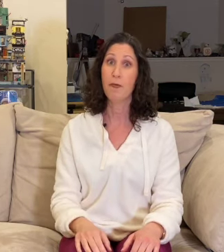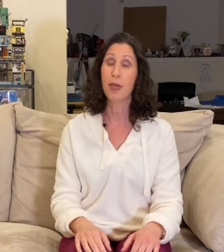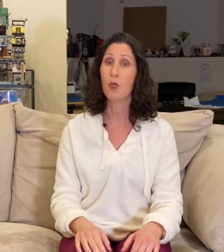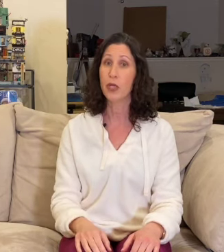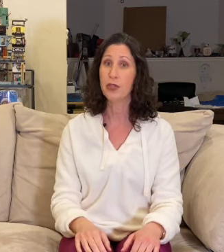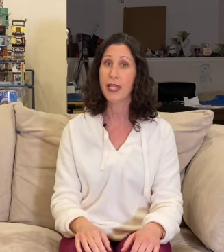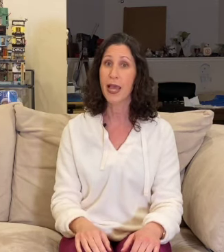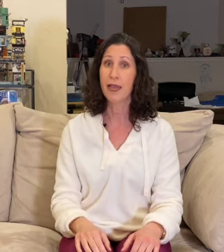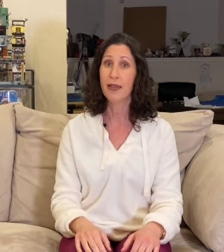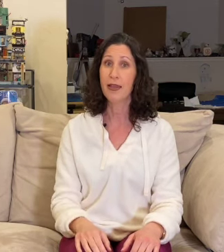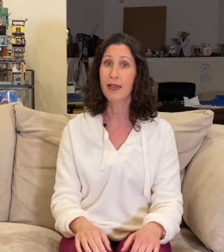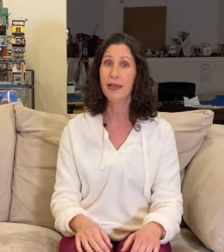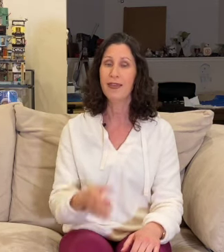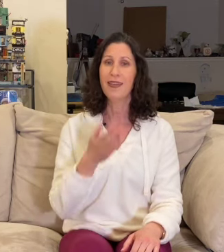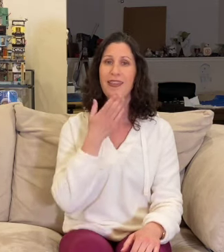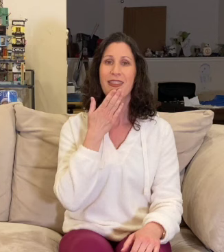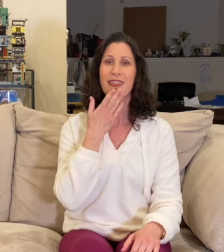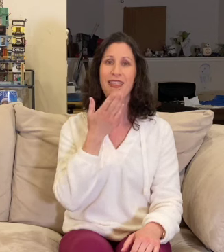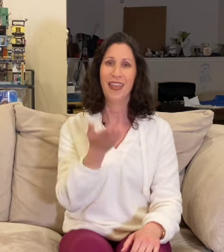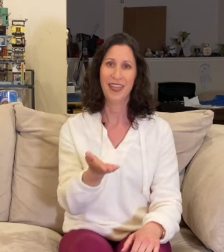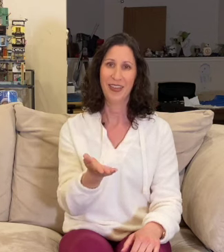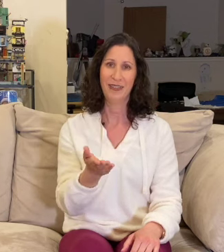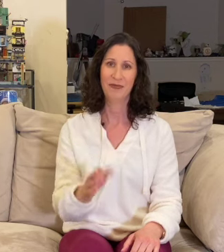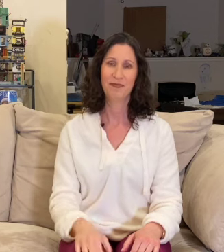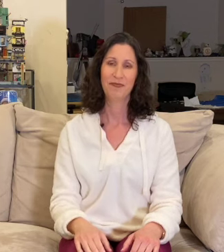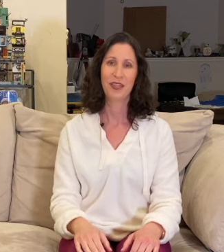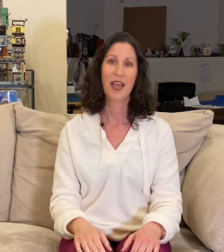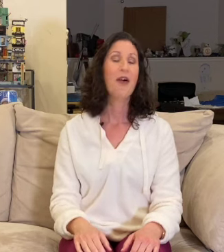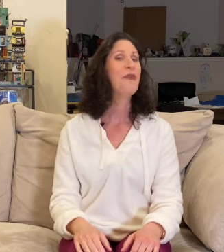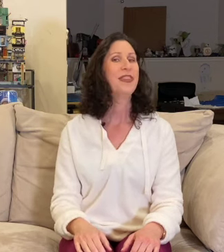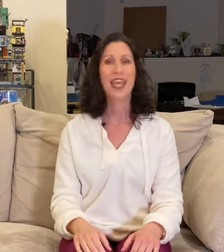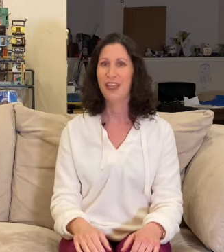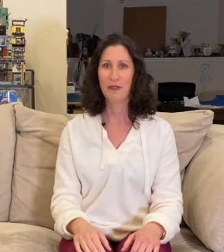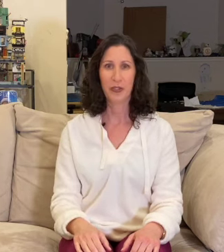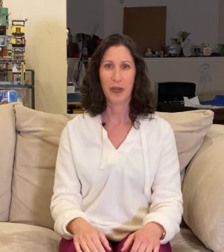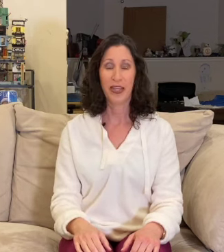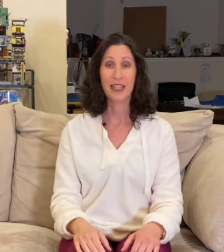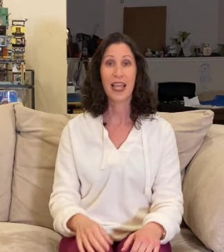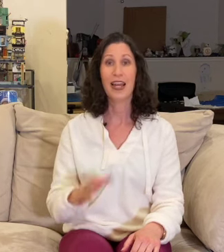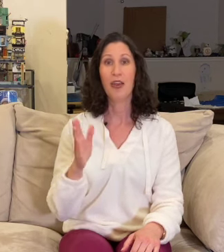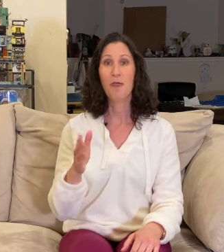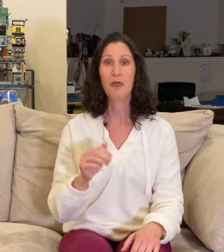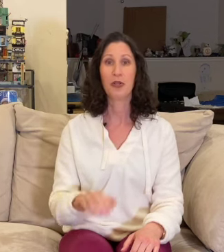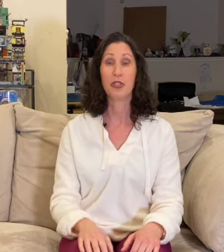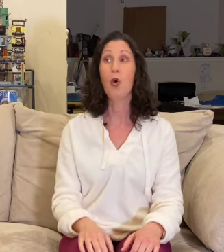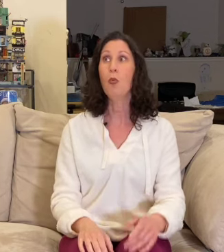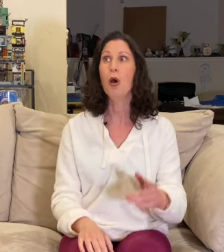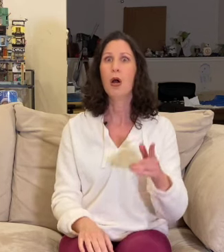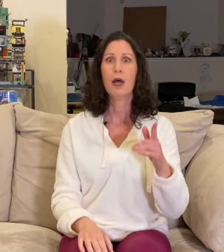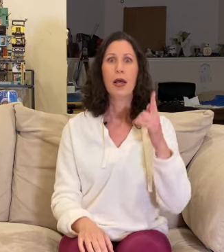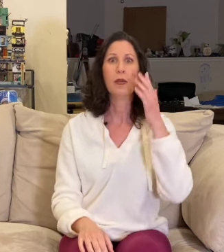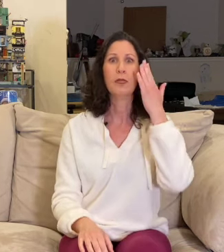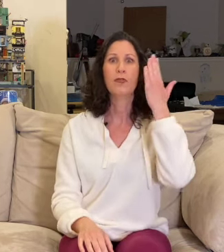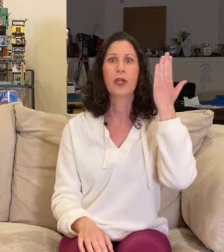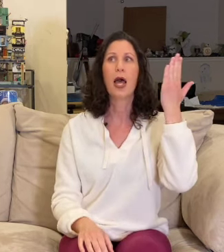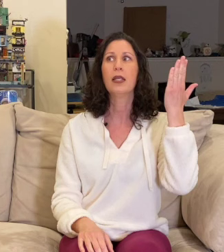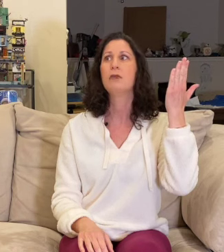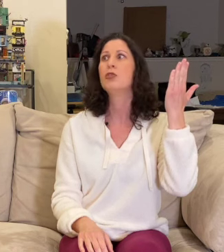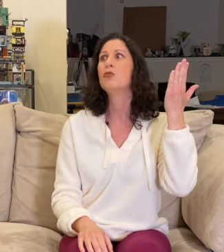milk, what do you say? Thank you. Well, thank you for joining us, and I hope you learned. Oh, I almost forgot. I'm so